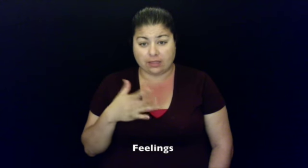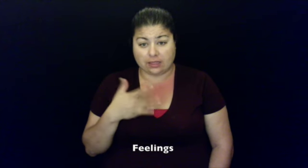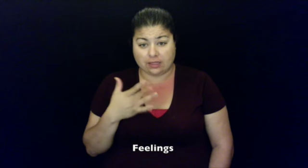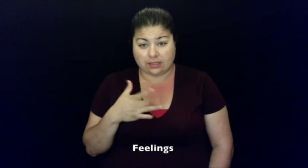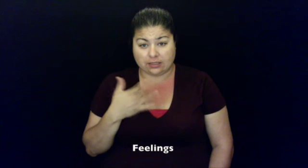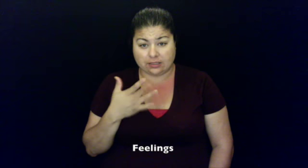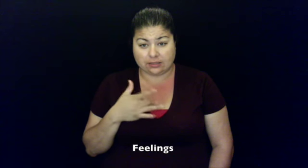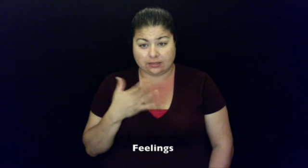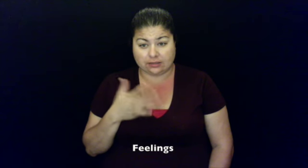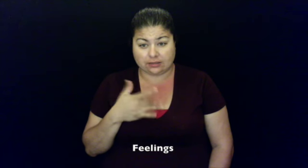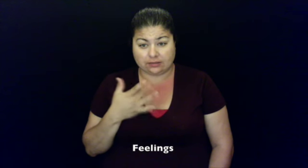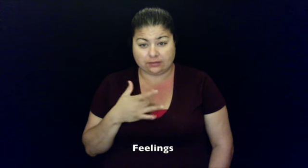Feelings.